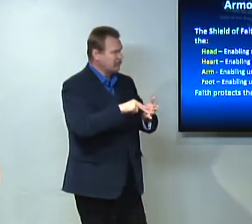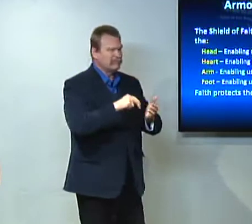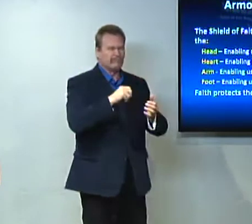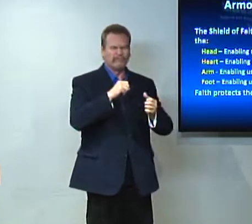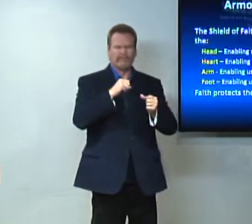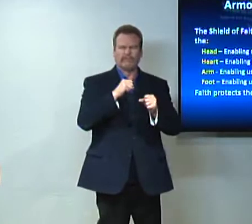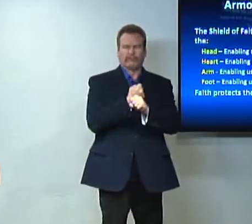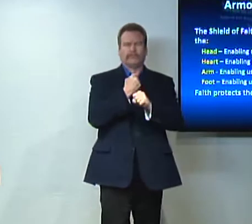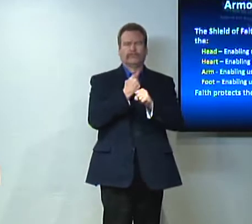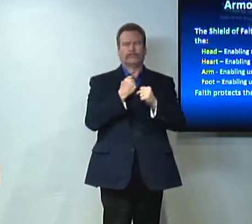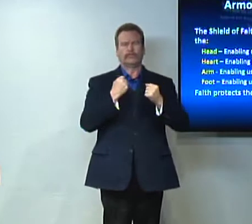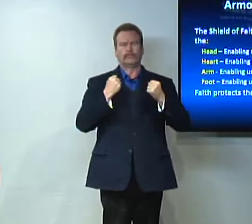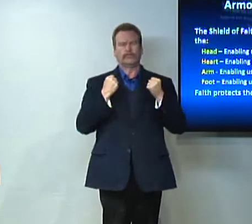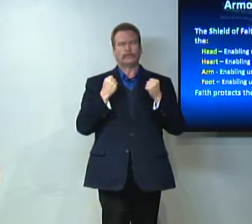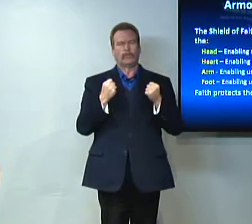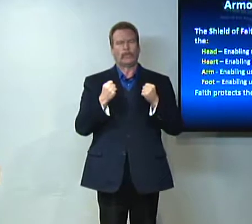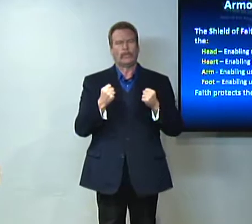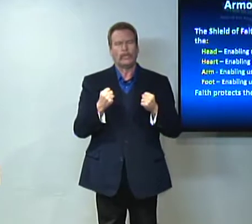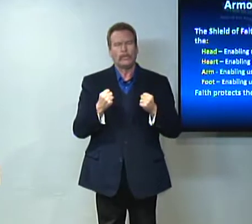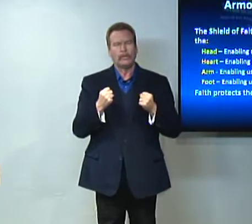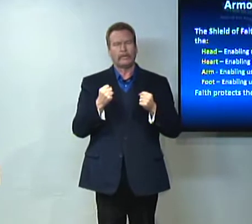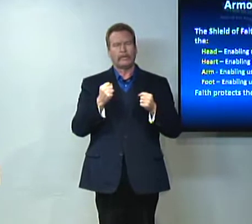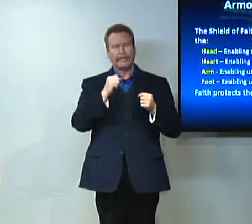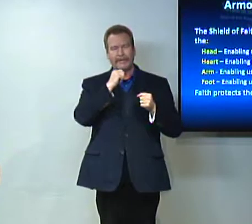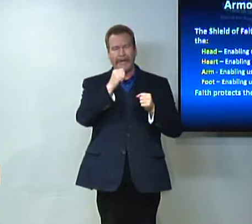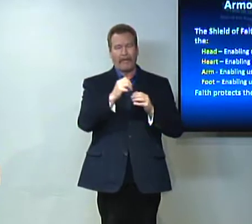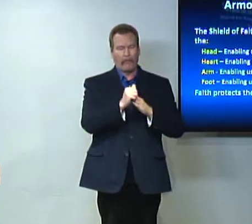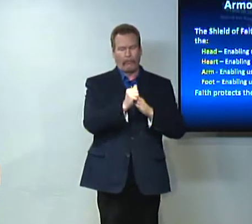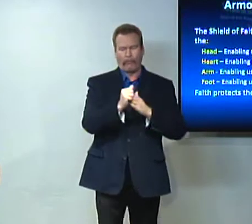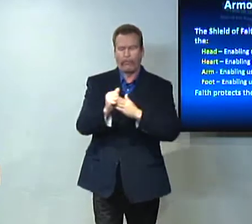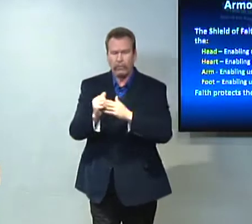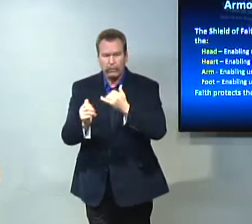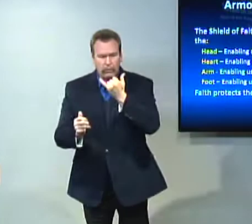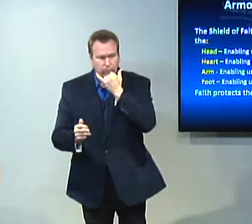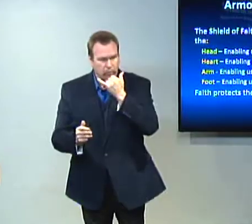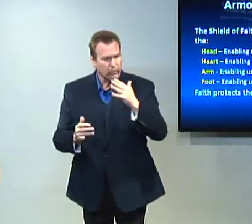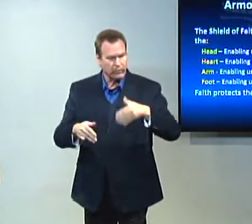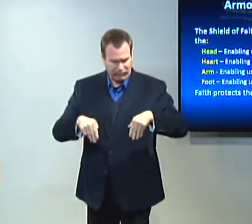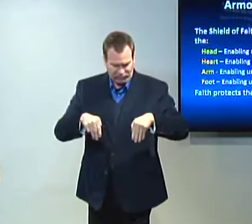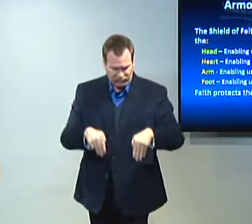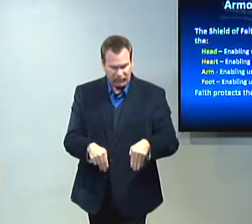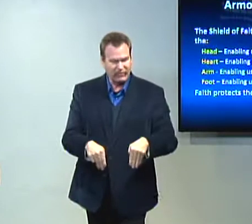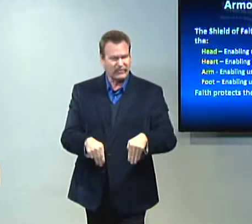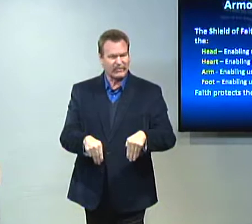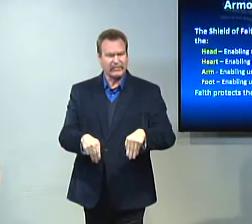enabling us to stand firm so that we will not be misled.